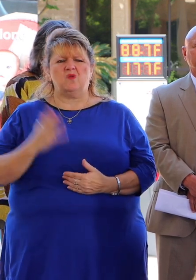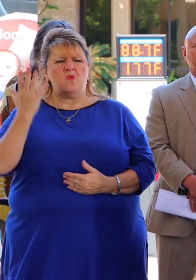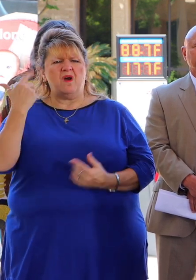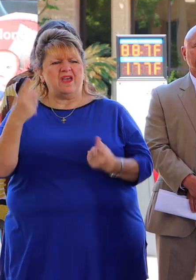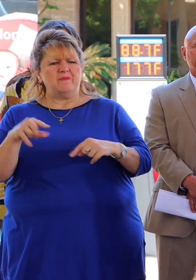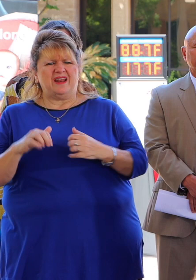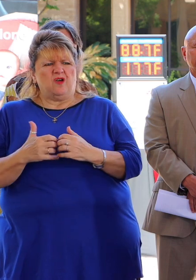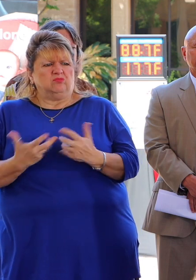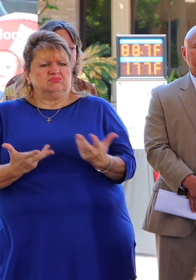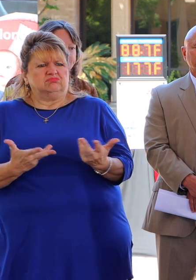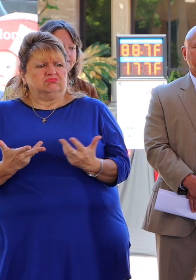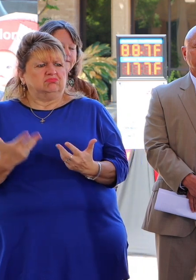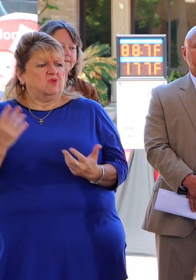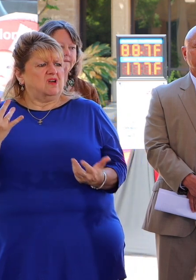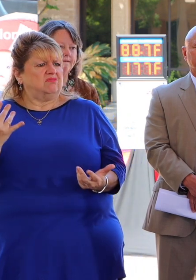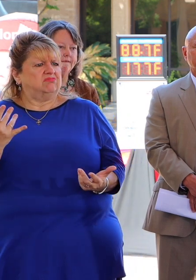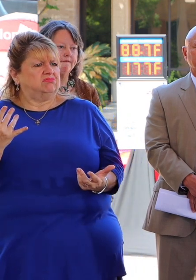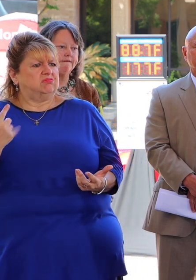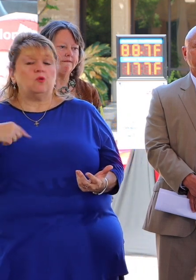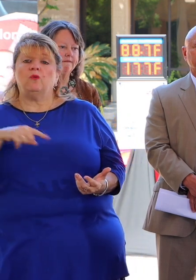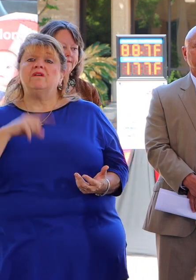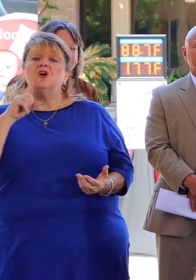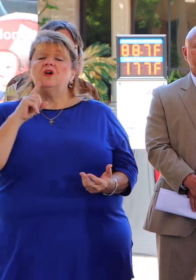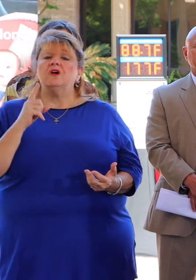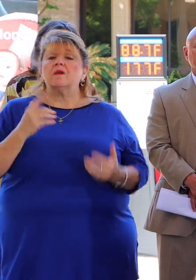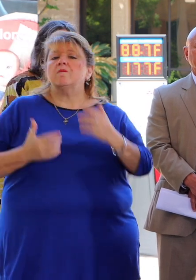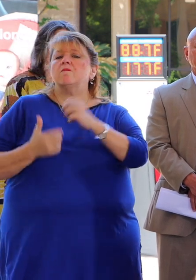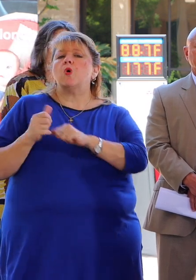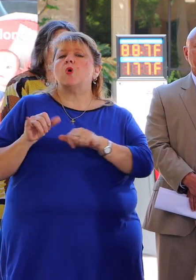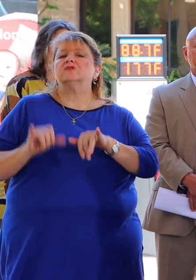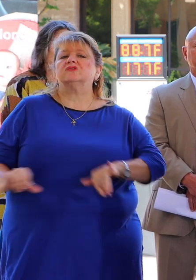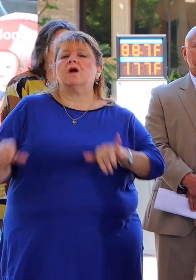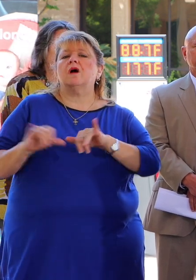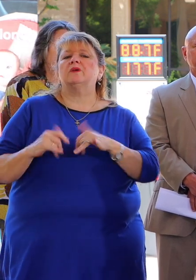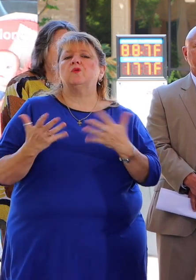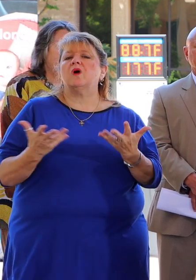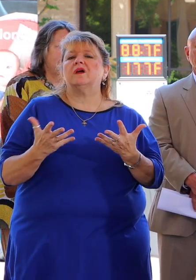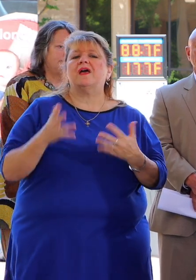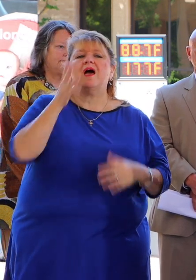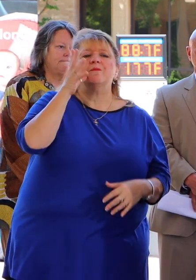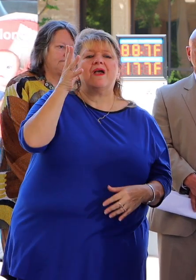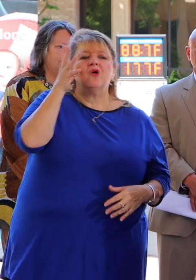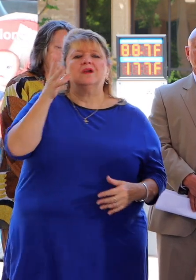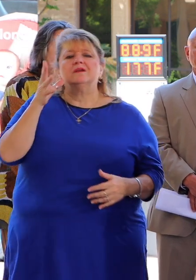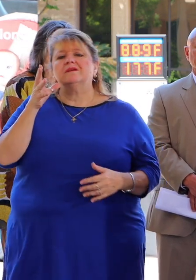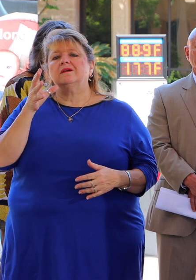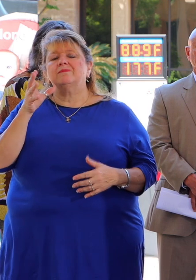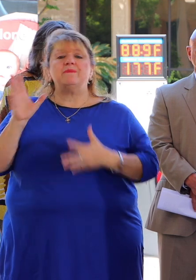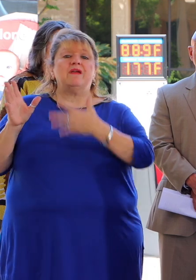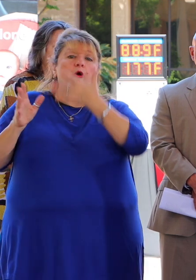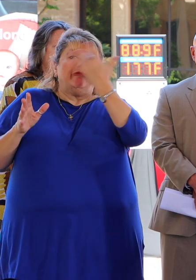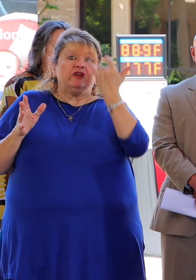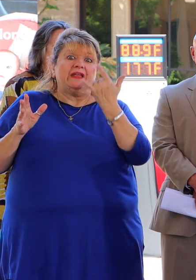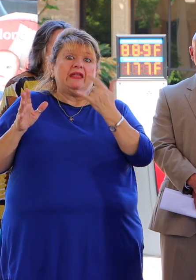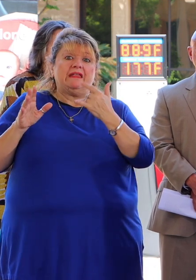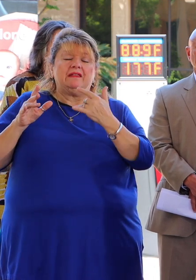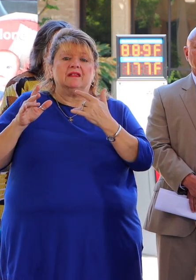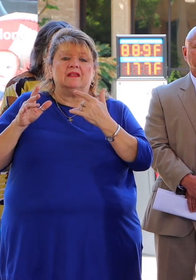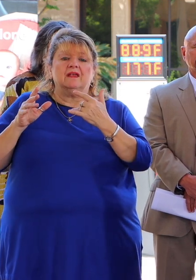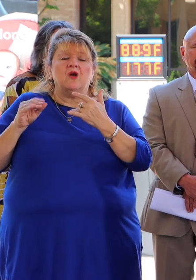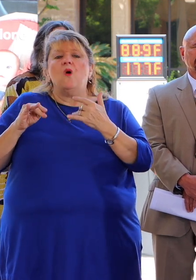happen? We've heard that the most common cause is when a parent may forget